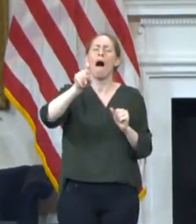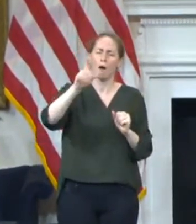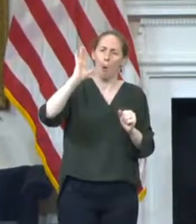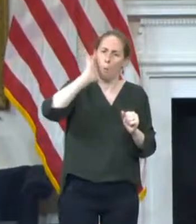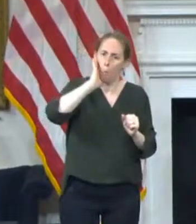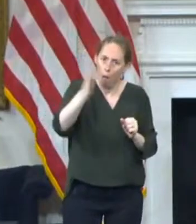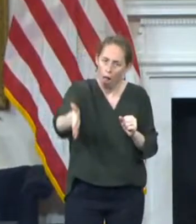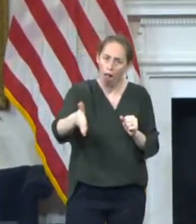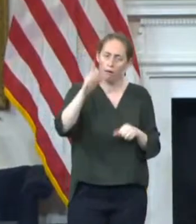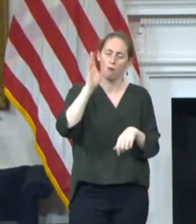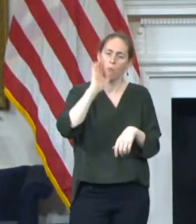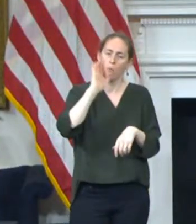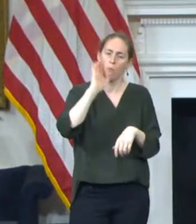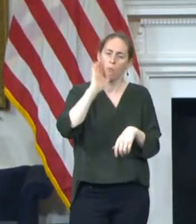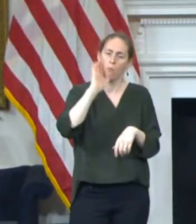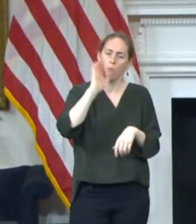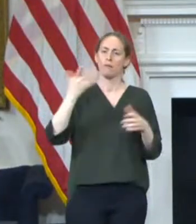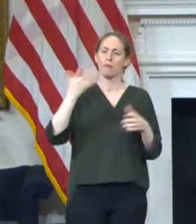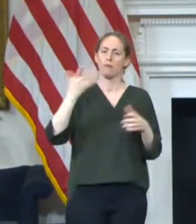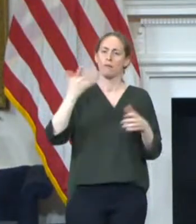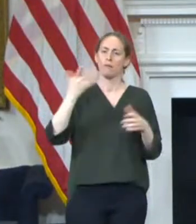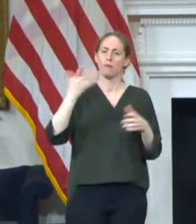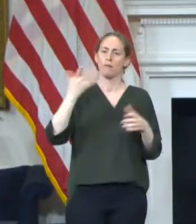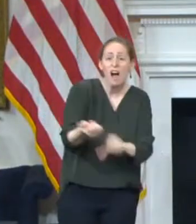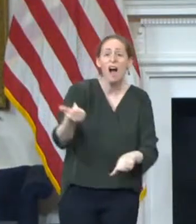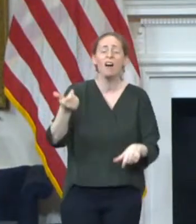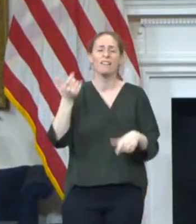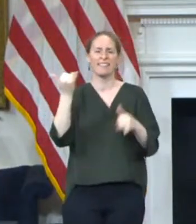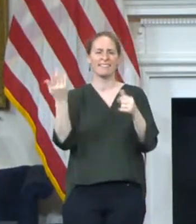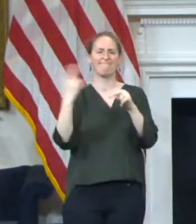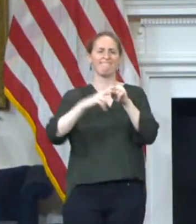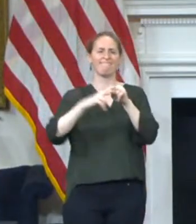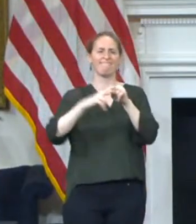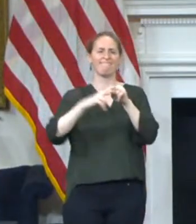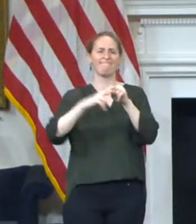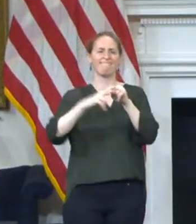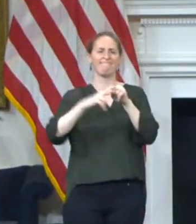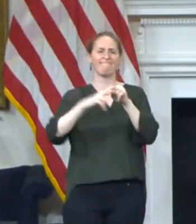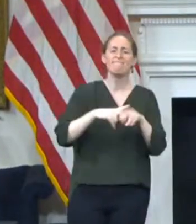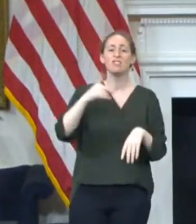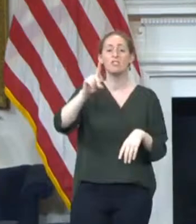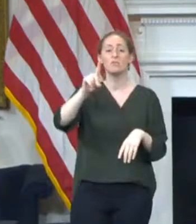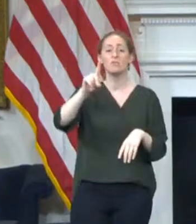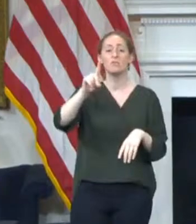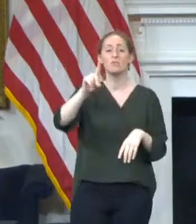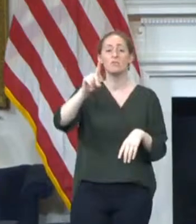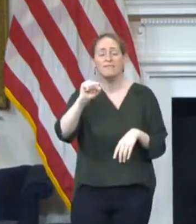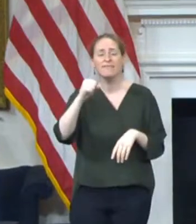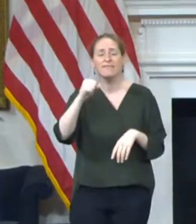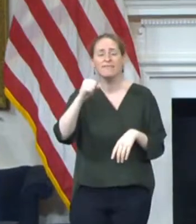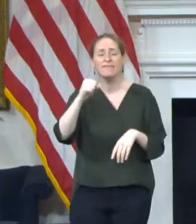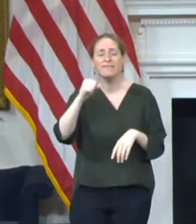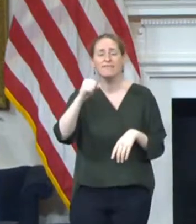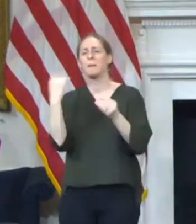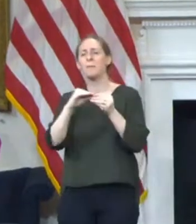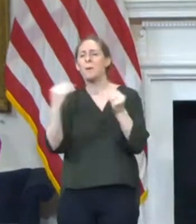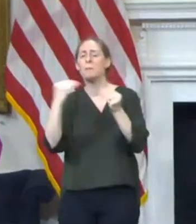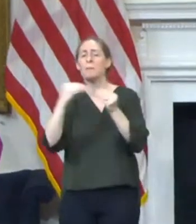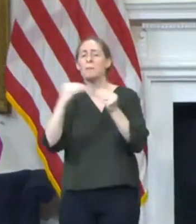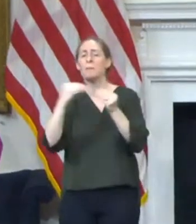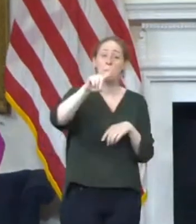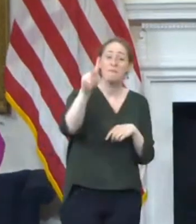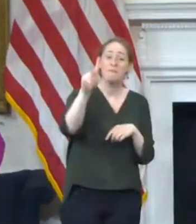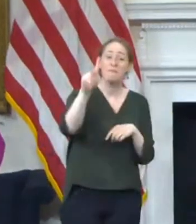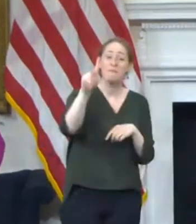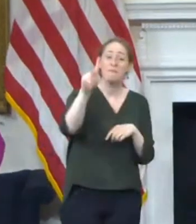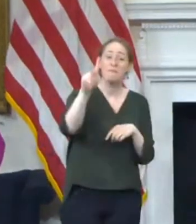seeing this throughout our departments. Suicides are up, problems with substance abuse,